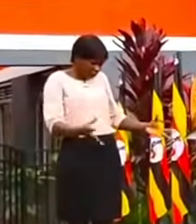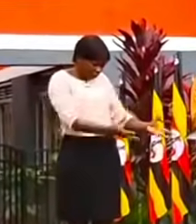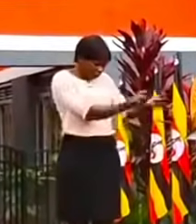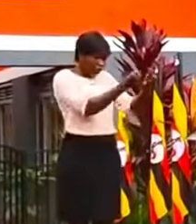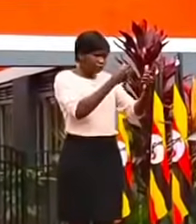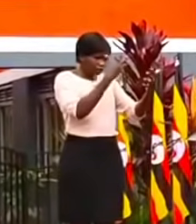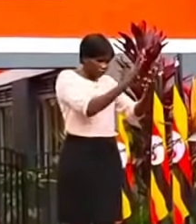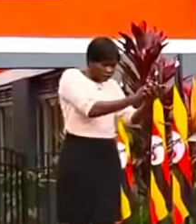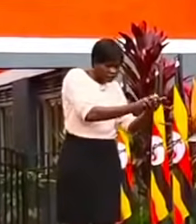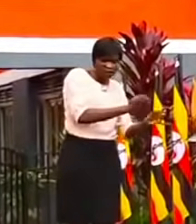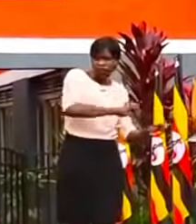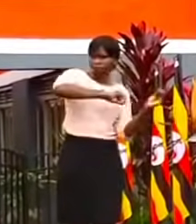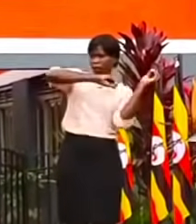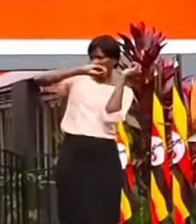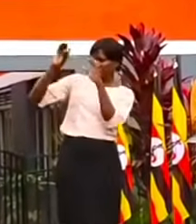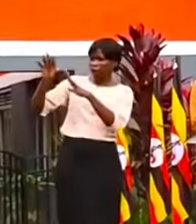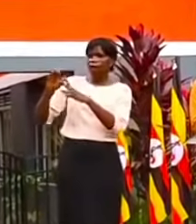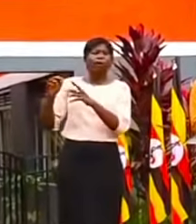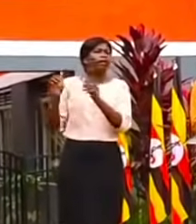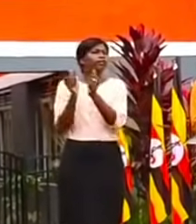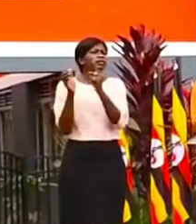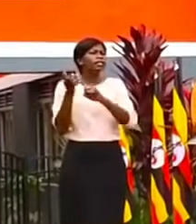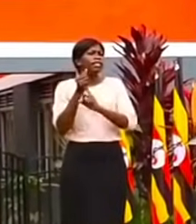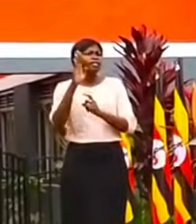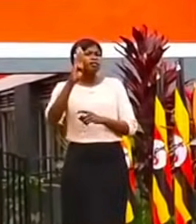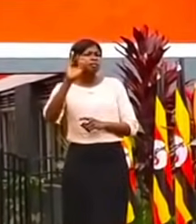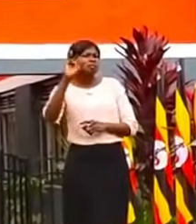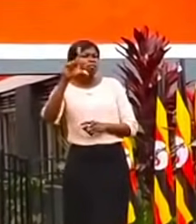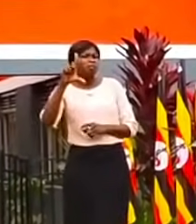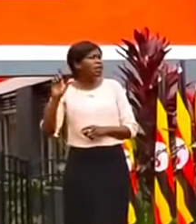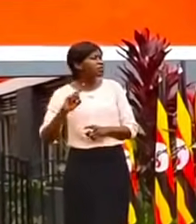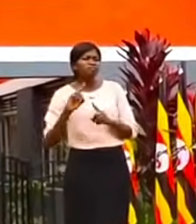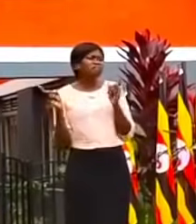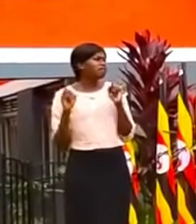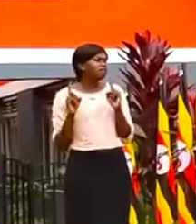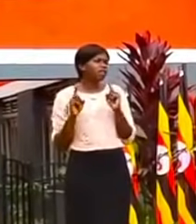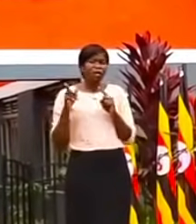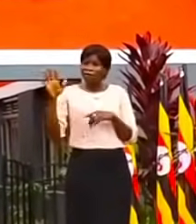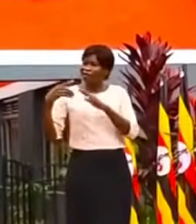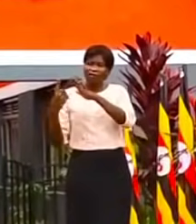there, no bail. They are in very bad shape.